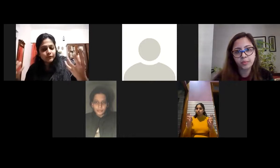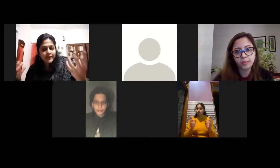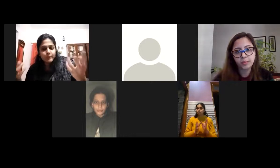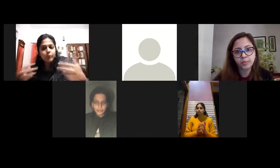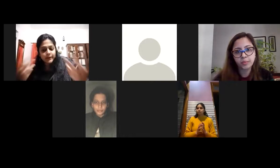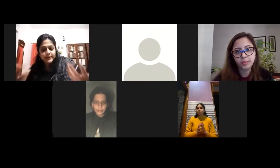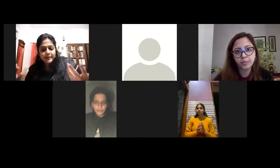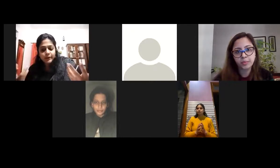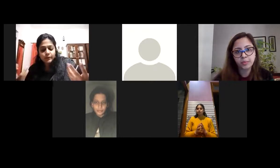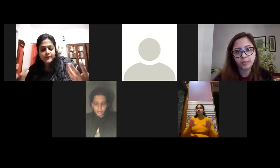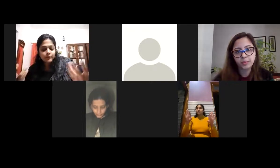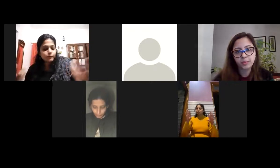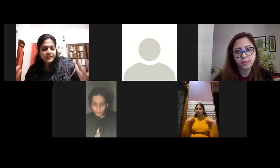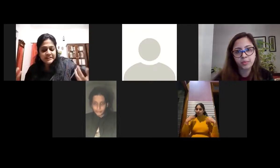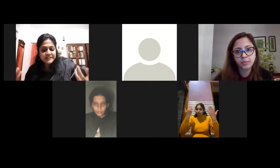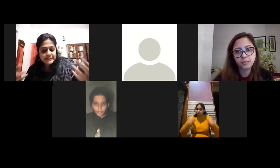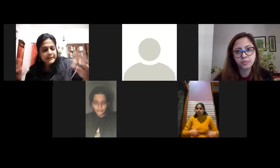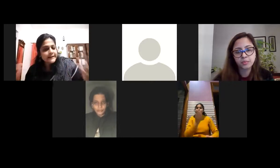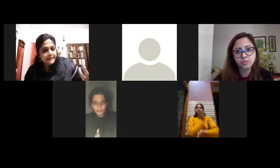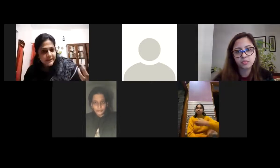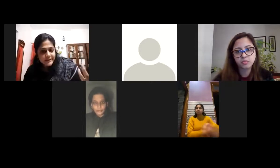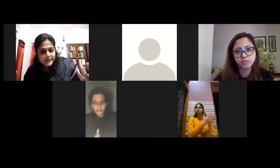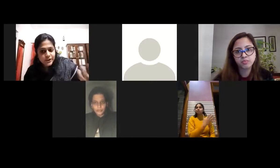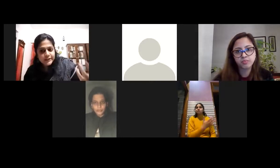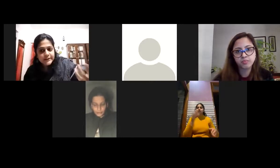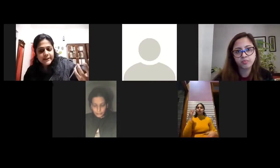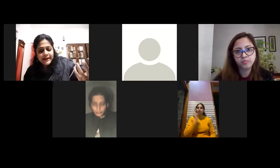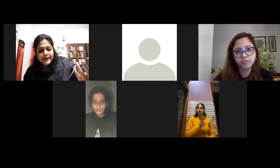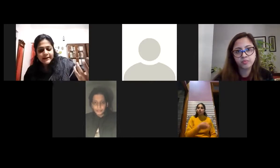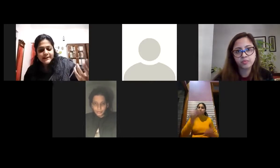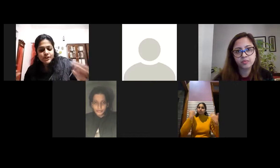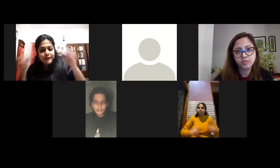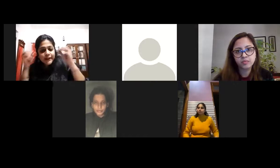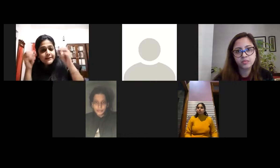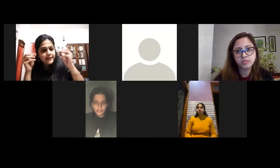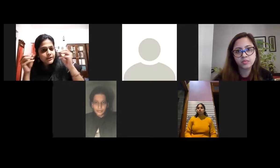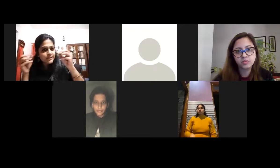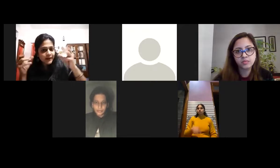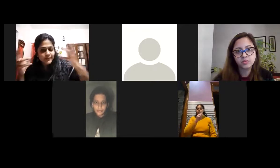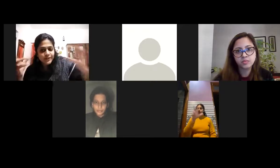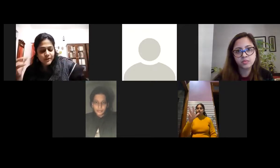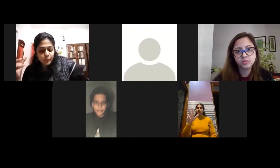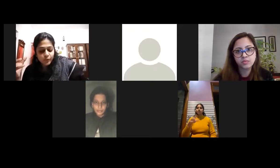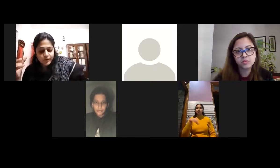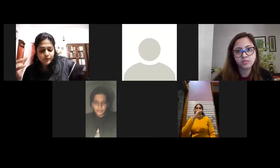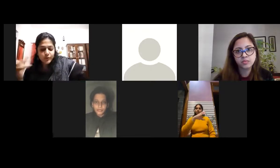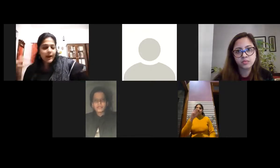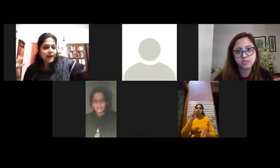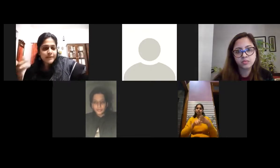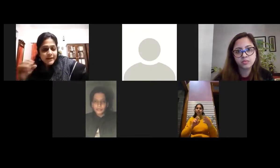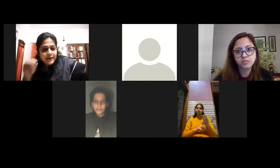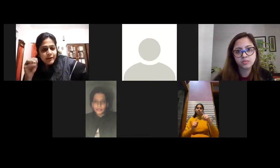discourse of the able body that's coming to us from, for instance, the late 17th century, the early 18th century, where intelligence becomes such an important thing.